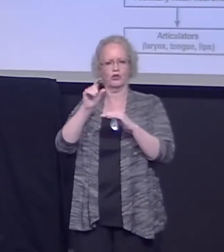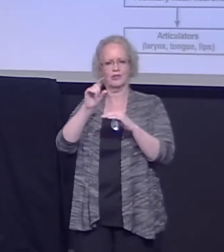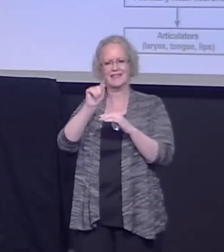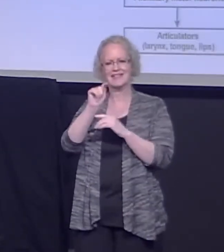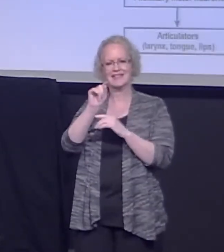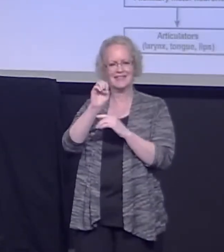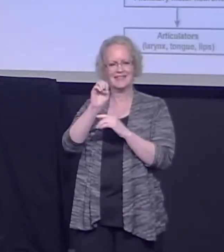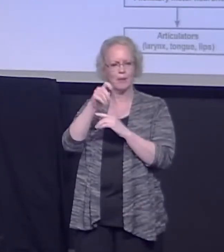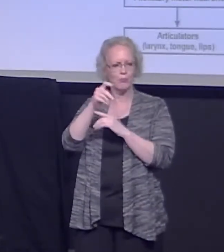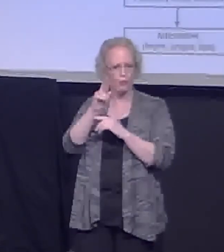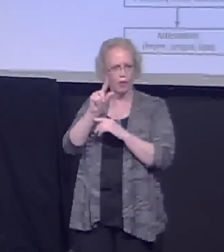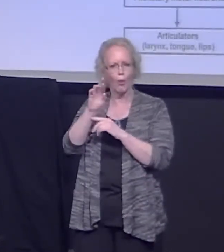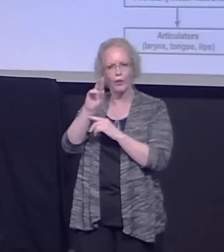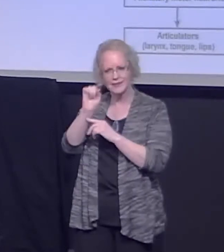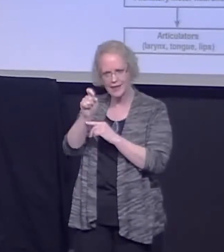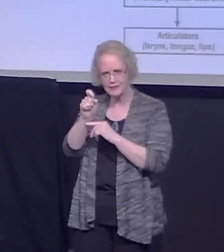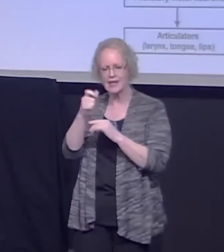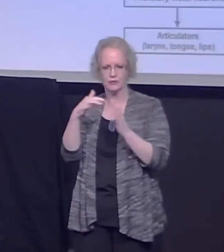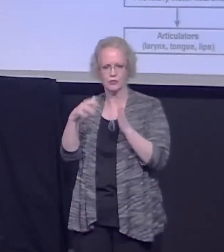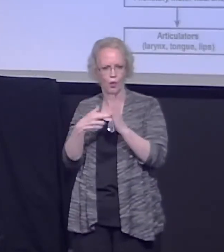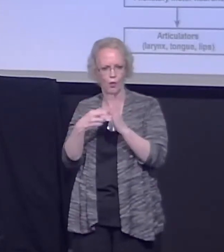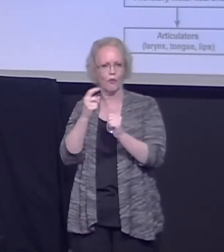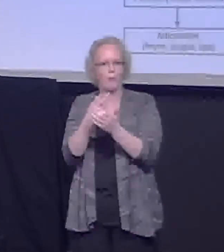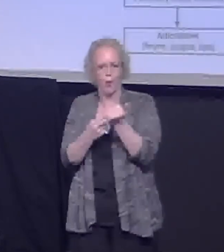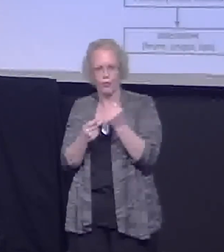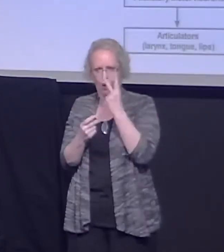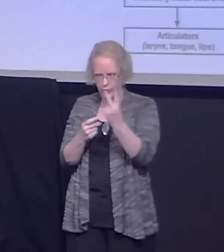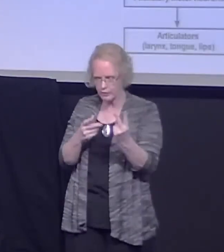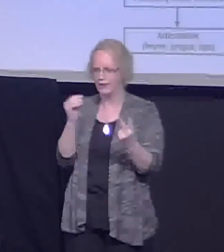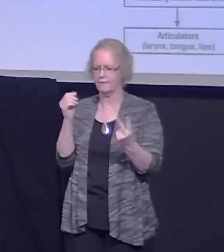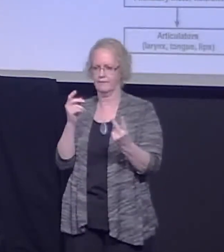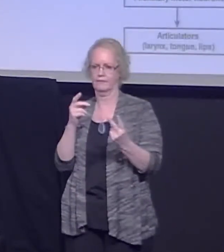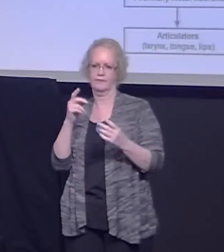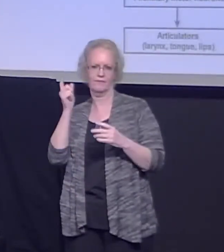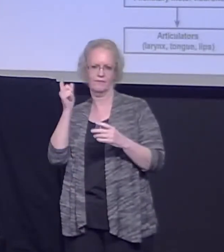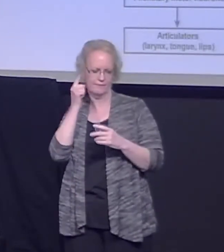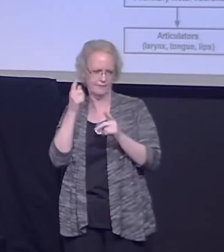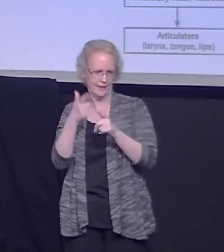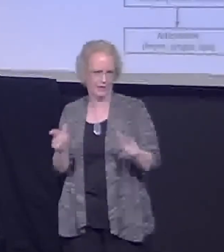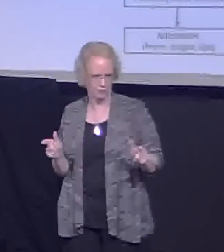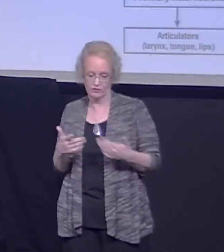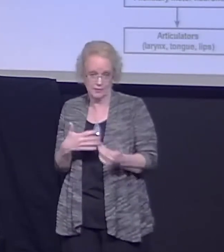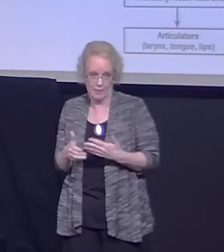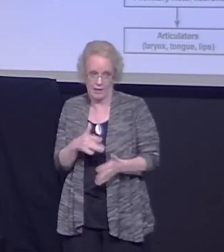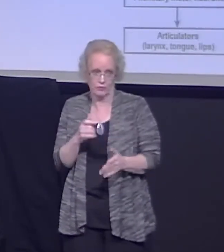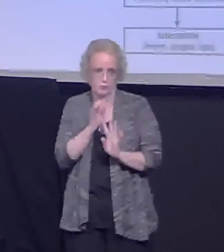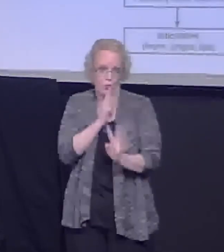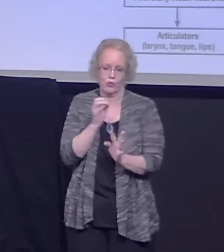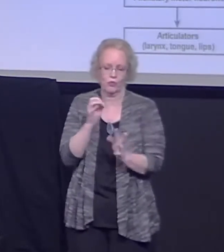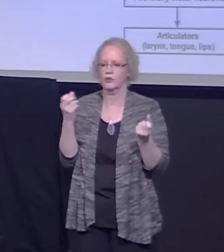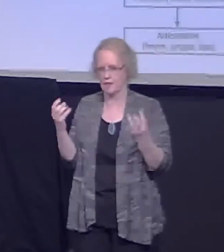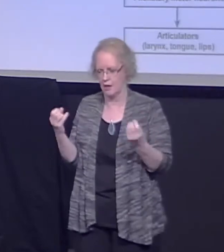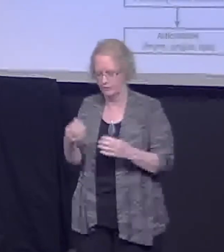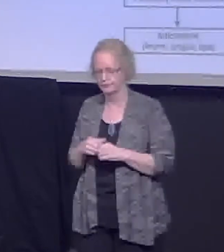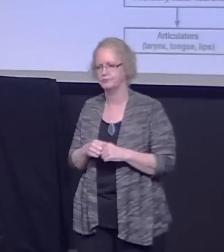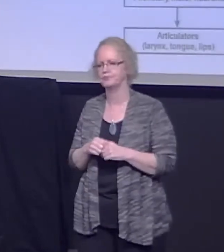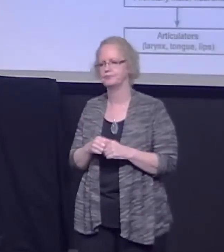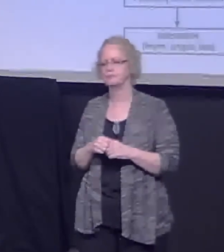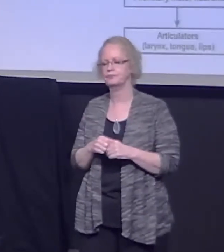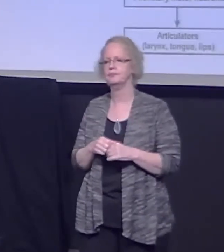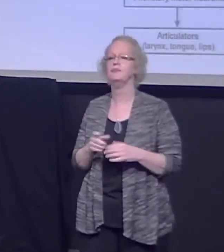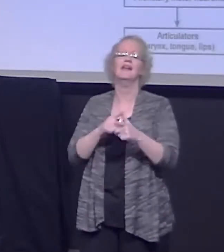both auditory and visual languages. So it doesn't matter whether you use spoken or sign language here. And